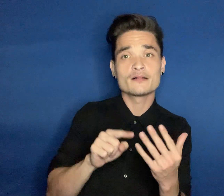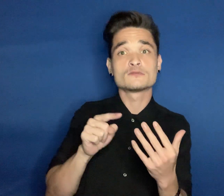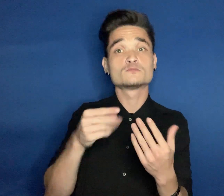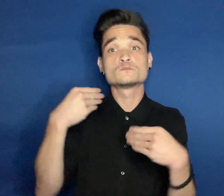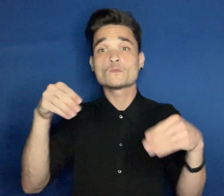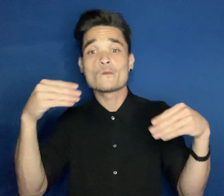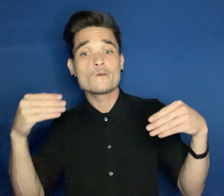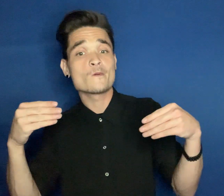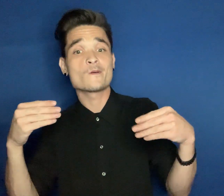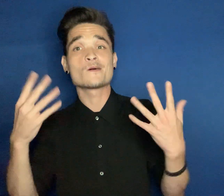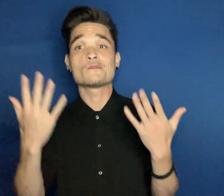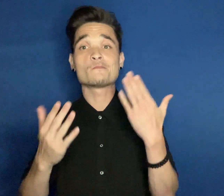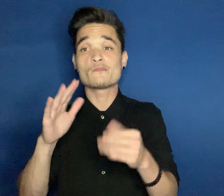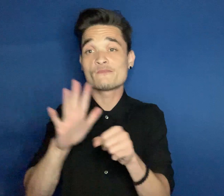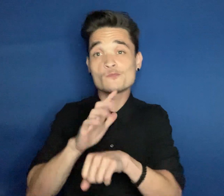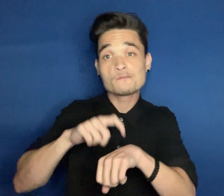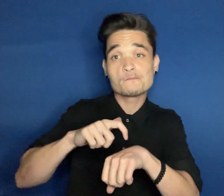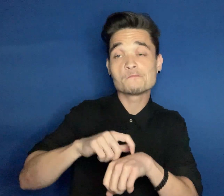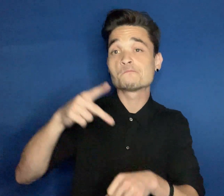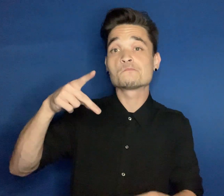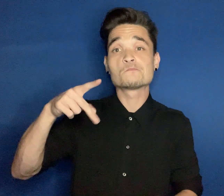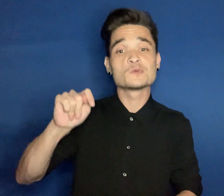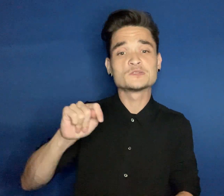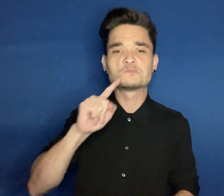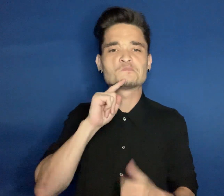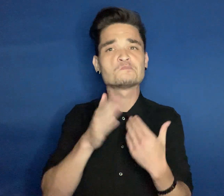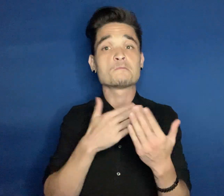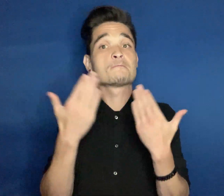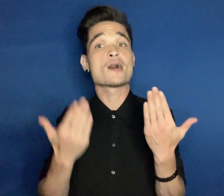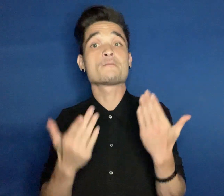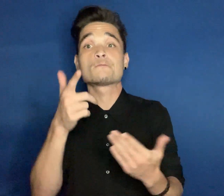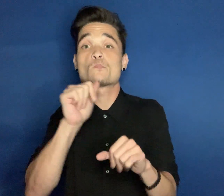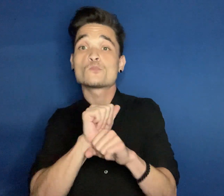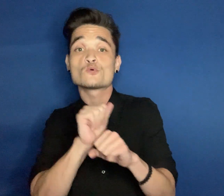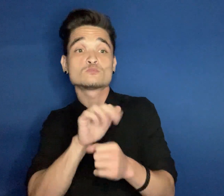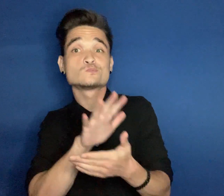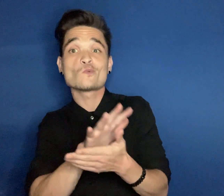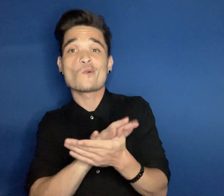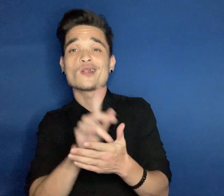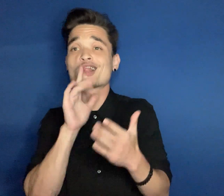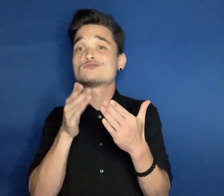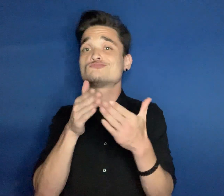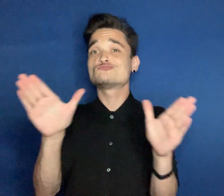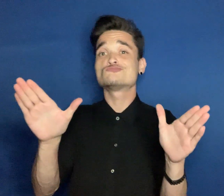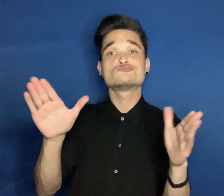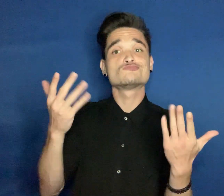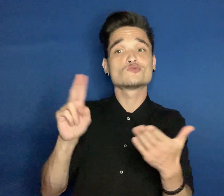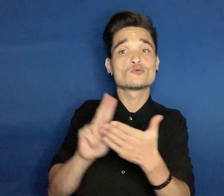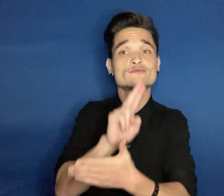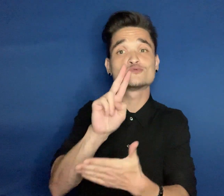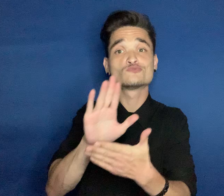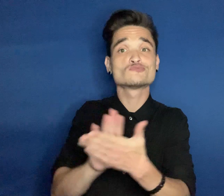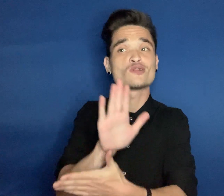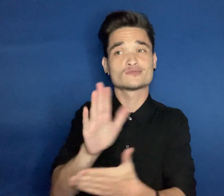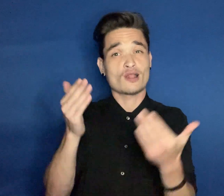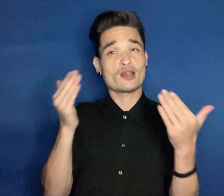either full-time or seasonally, or at a school, college, or university. You're also protected based